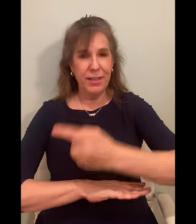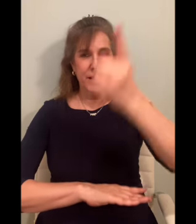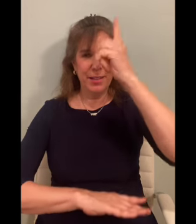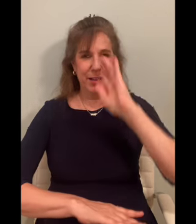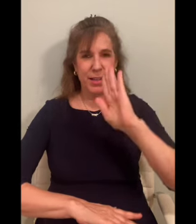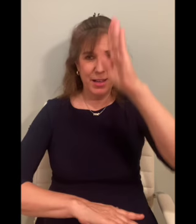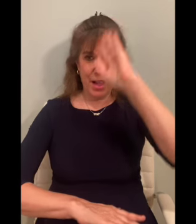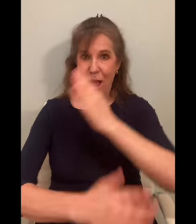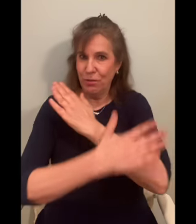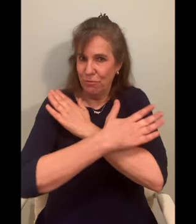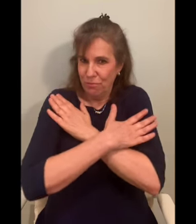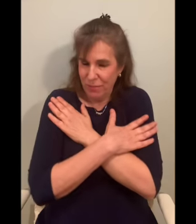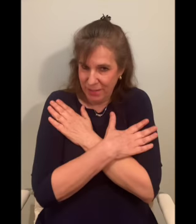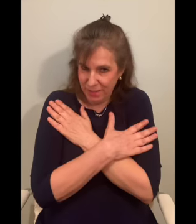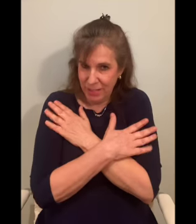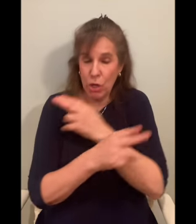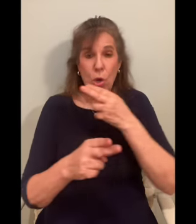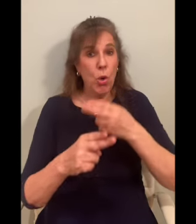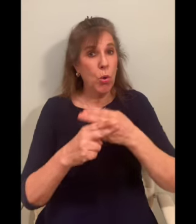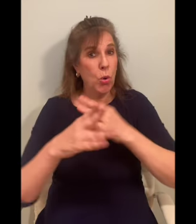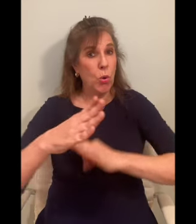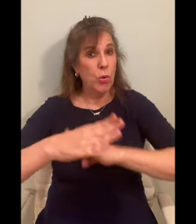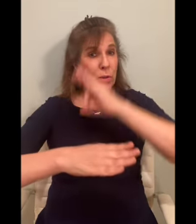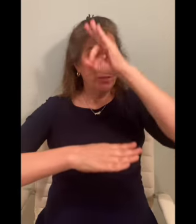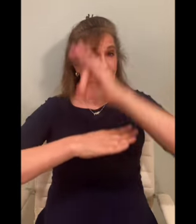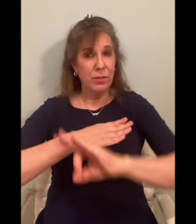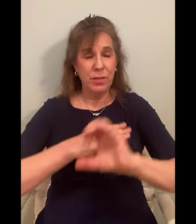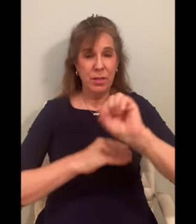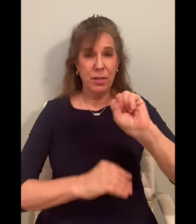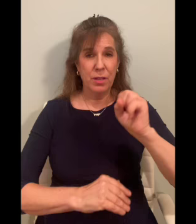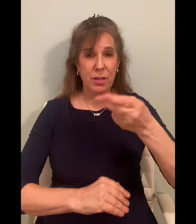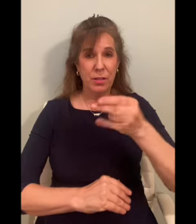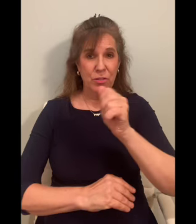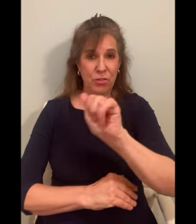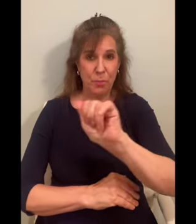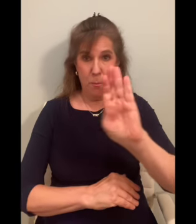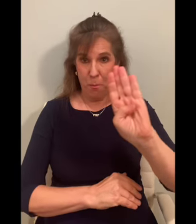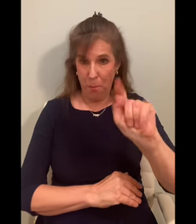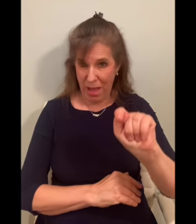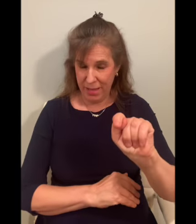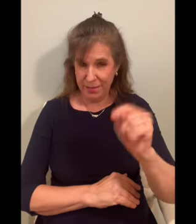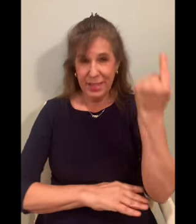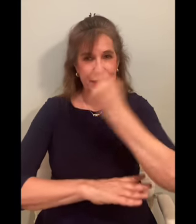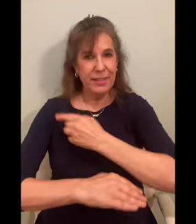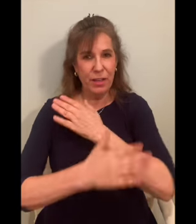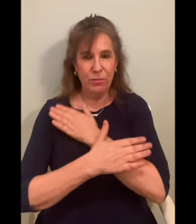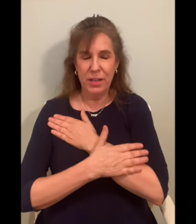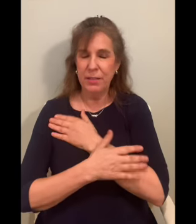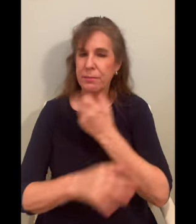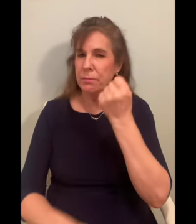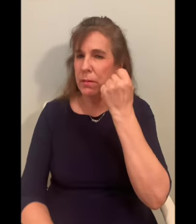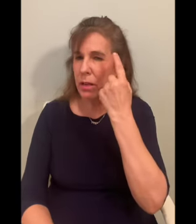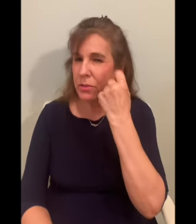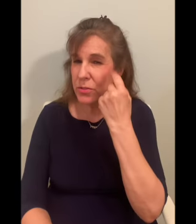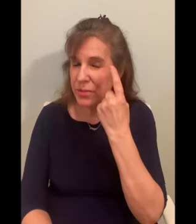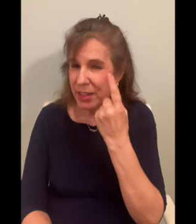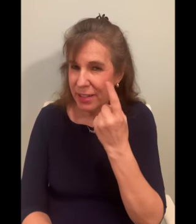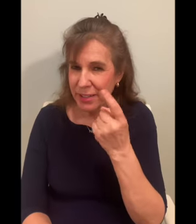rest, which is a creation in itself. It's not that He just stopped creating after He finished and He just needed to rest. It was